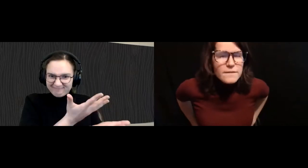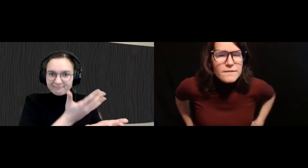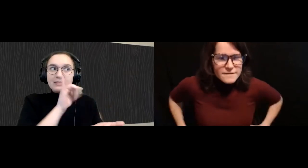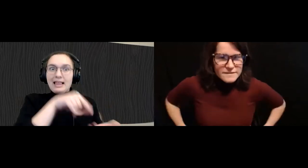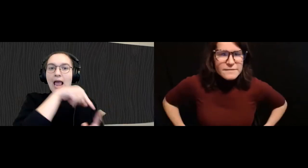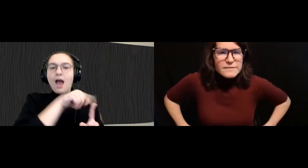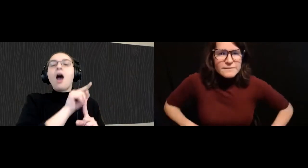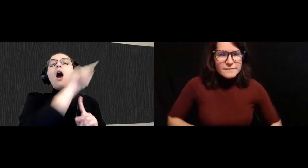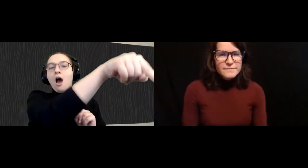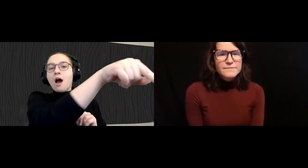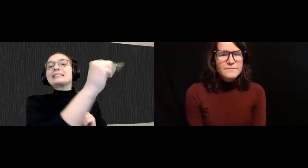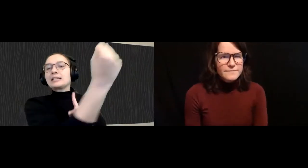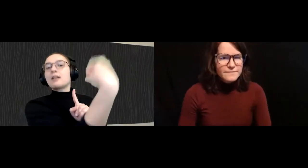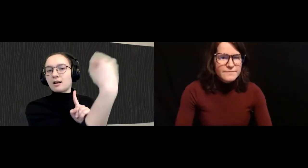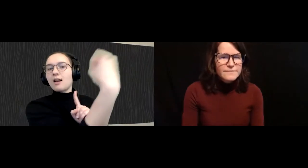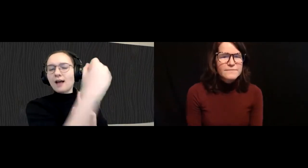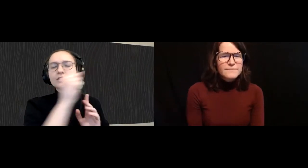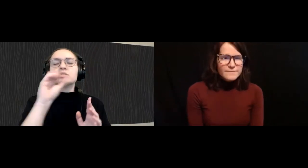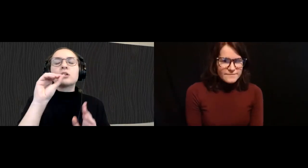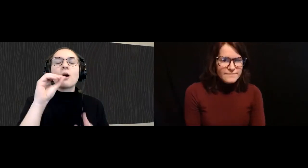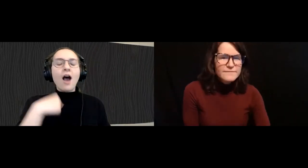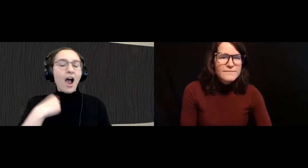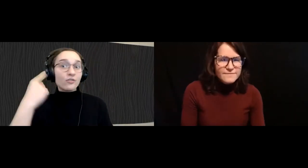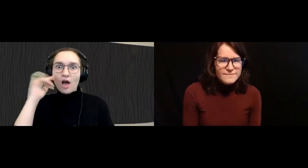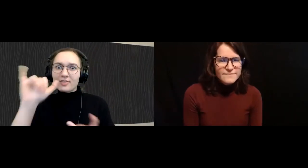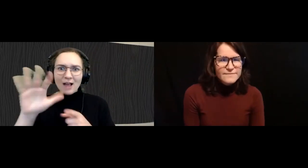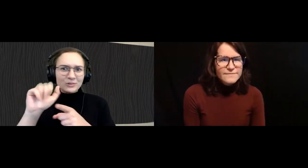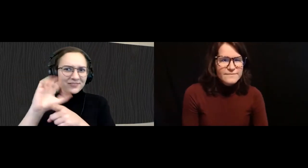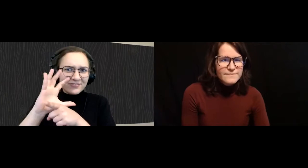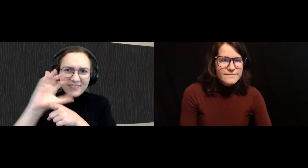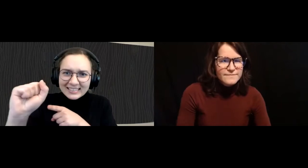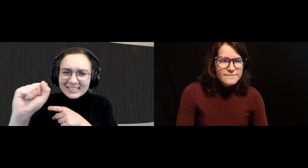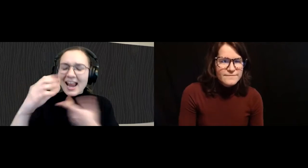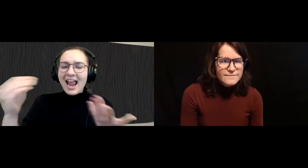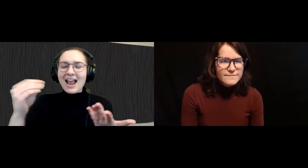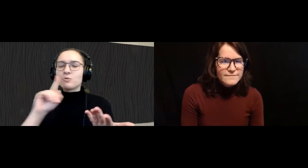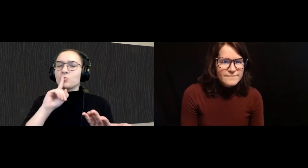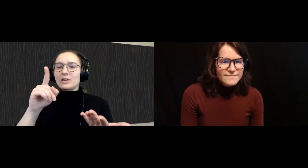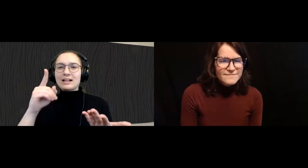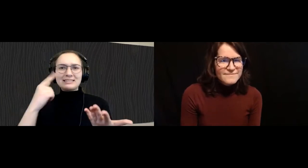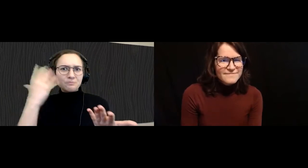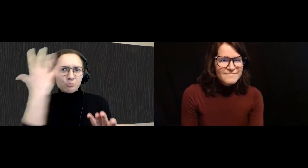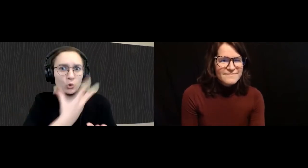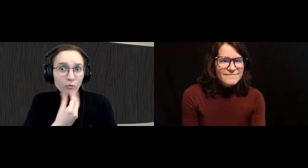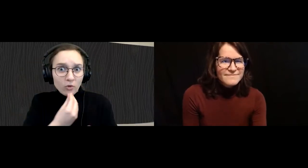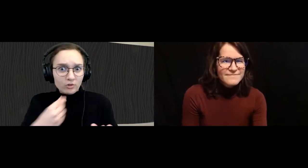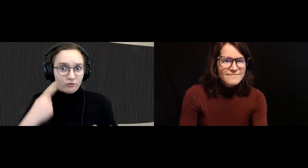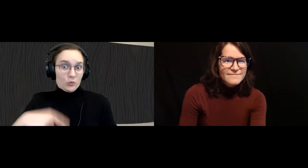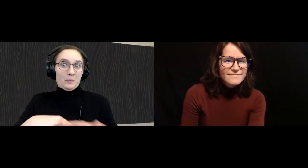tap to let the person know that the person across them agreed with them. And I thought that was just fascinating. And really, it